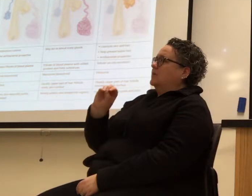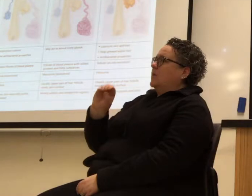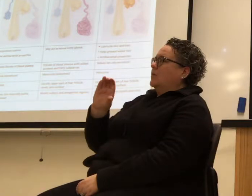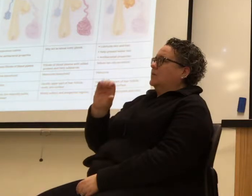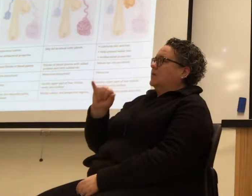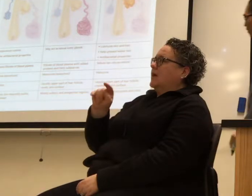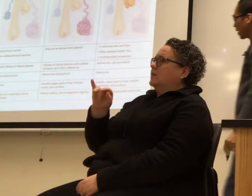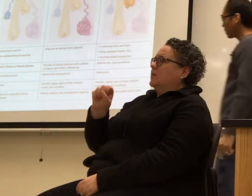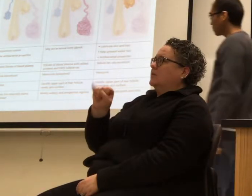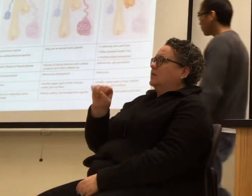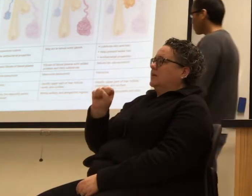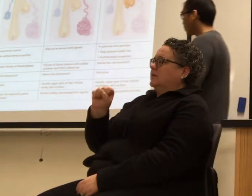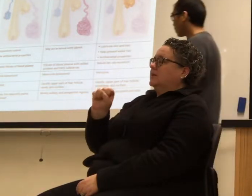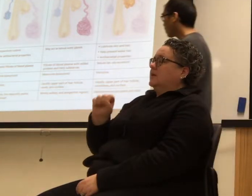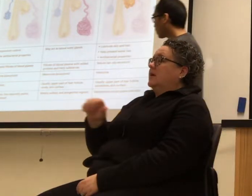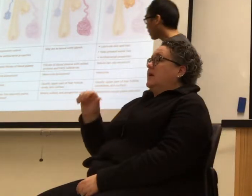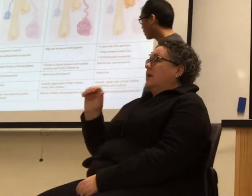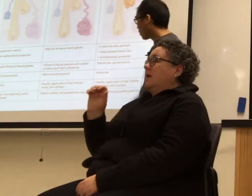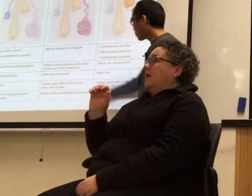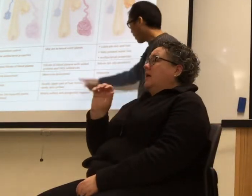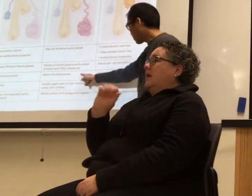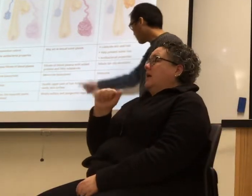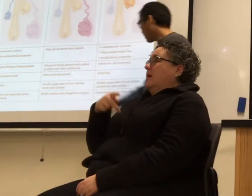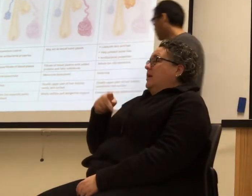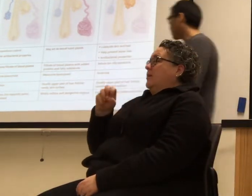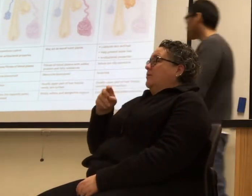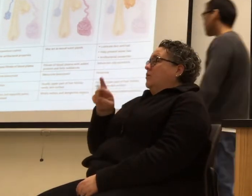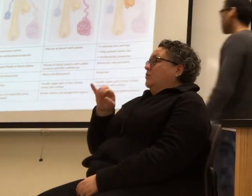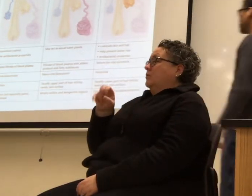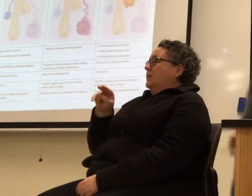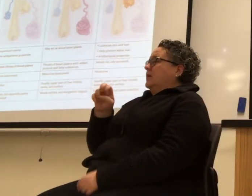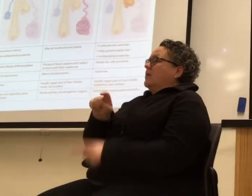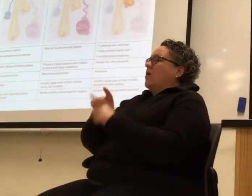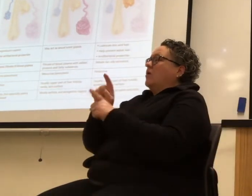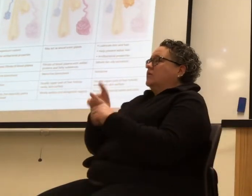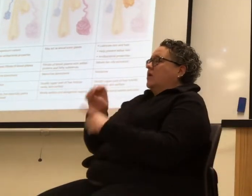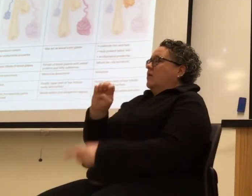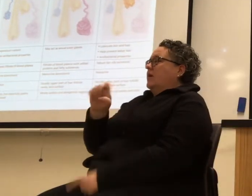The apocrine sweat gland, also exocytosis.